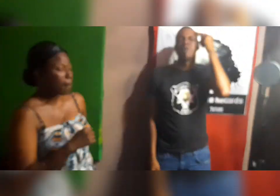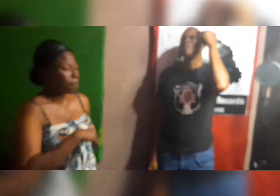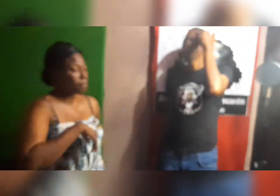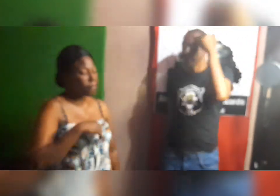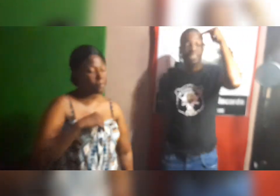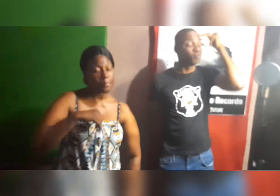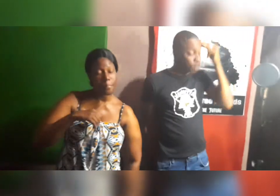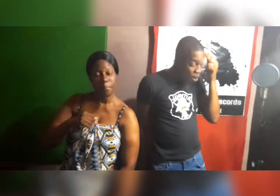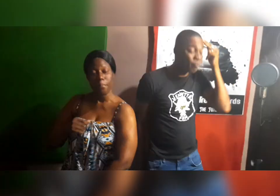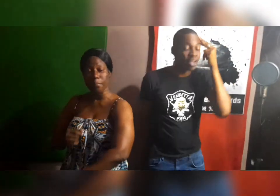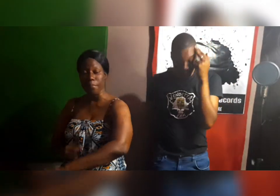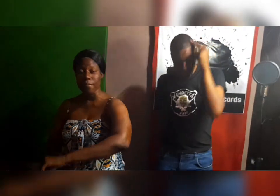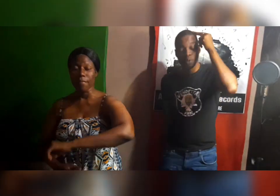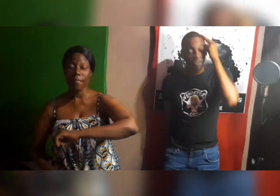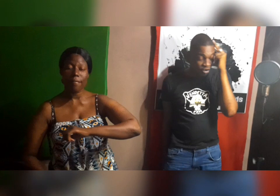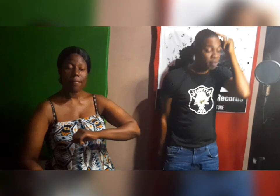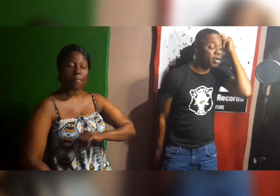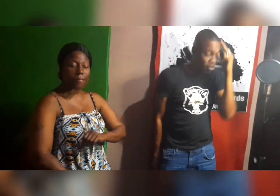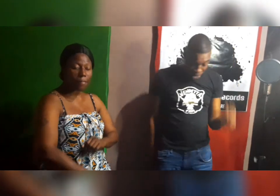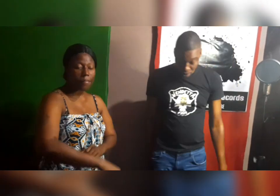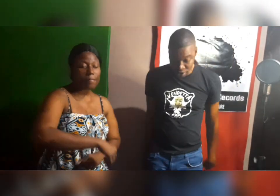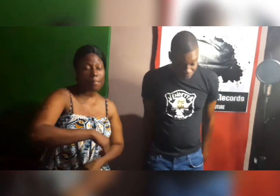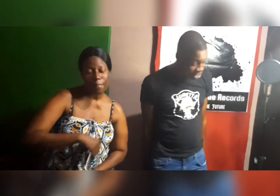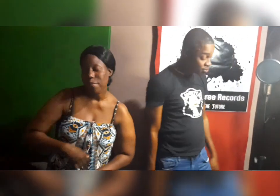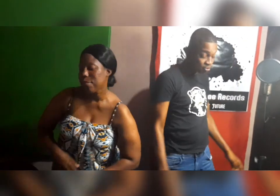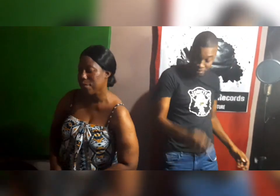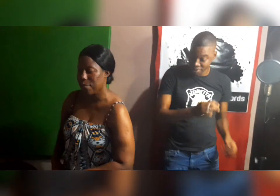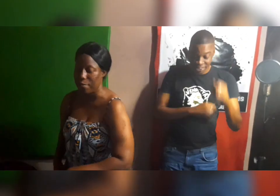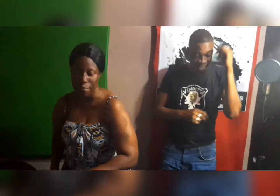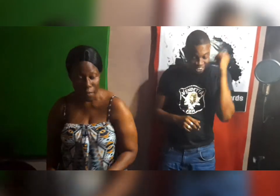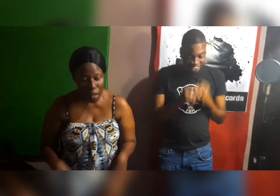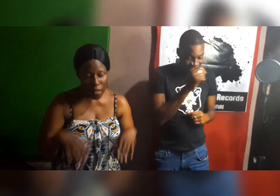a work for now. Madam, me a work for. Madam, me a work for now.